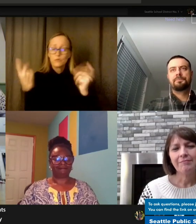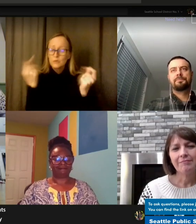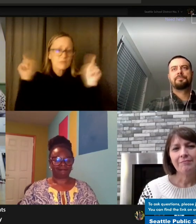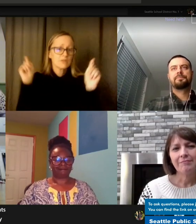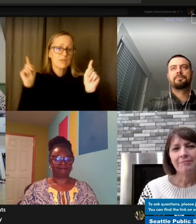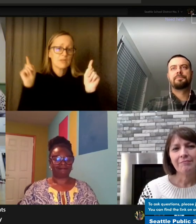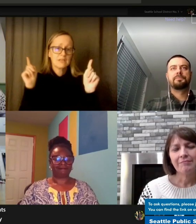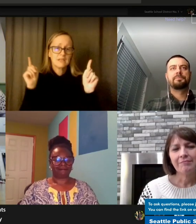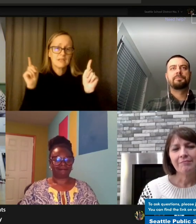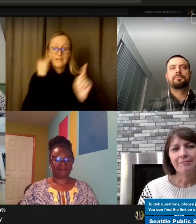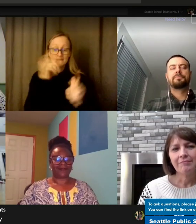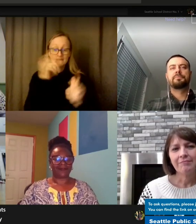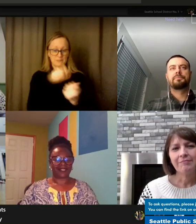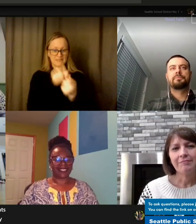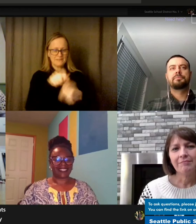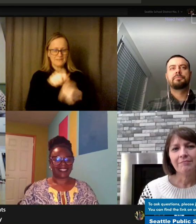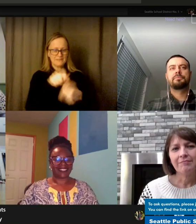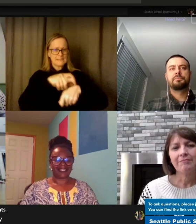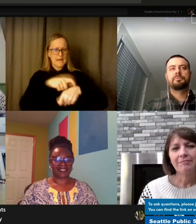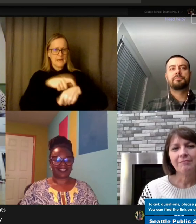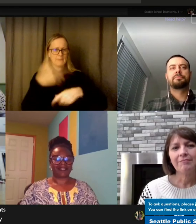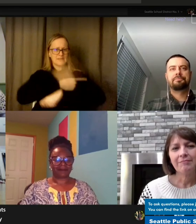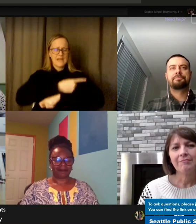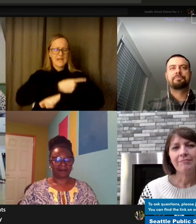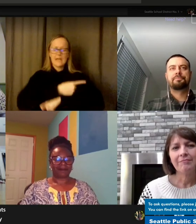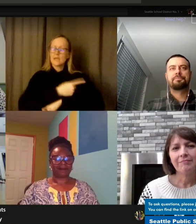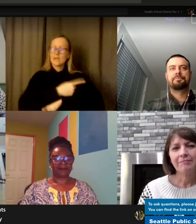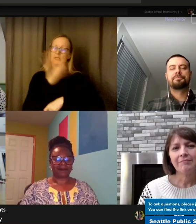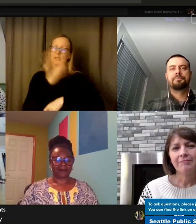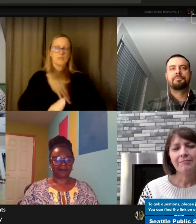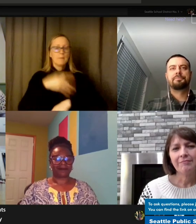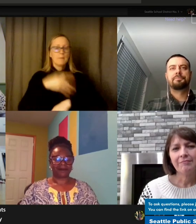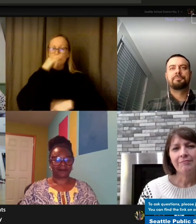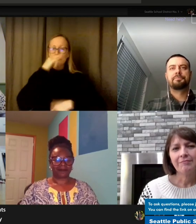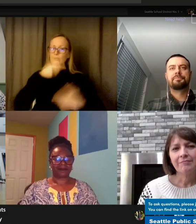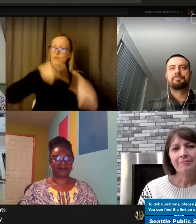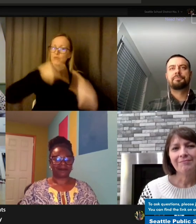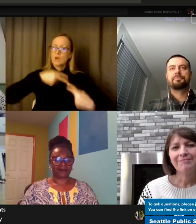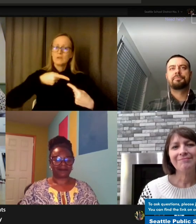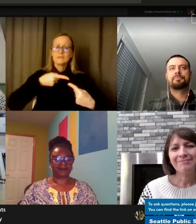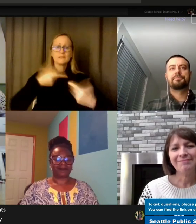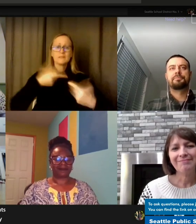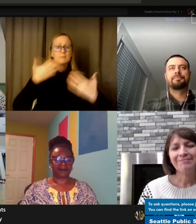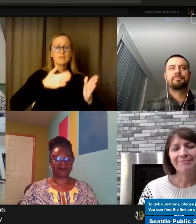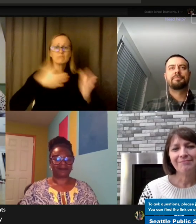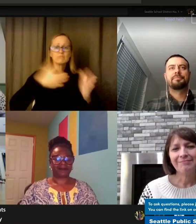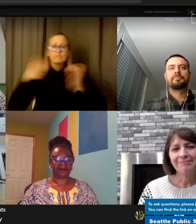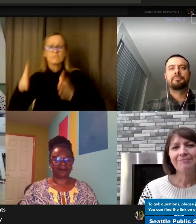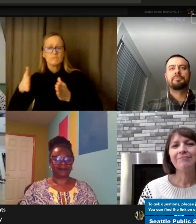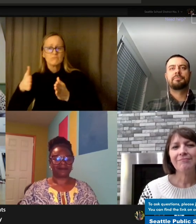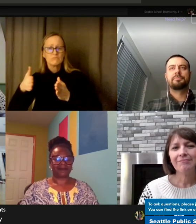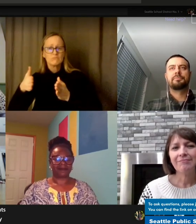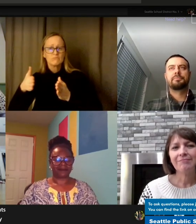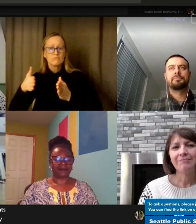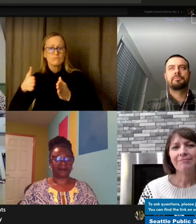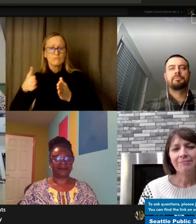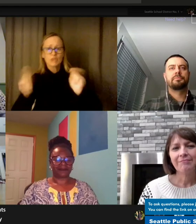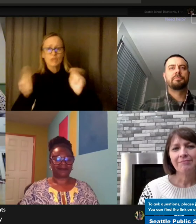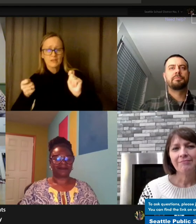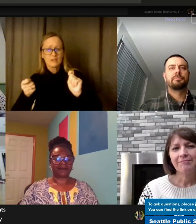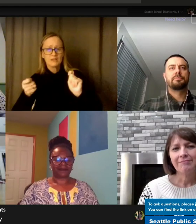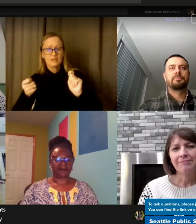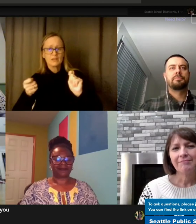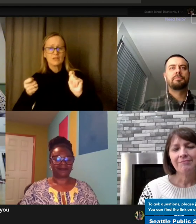time of day, maybe you need to adjust that. If they're doing really well at a certain time of the day. So those are some things to get started with, just to